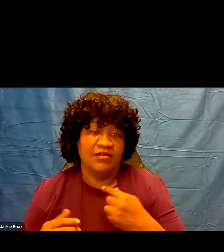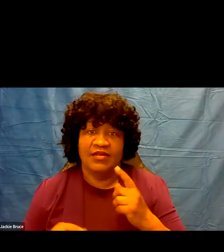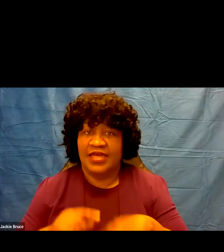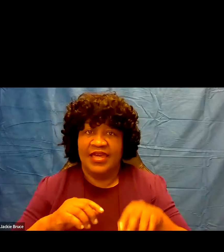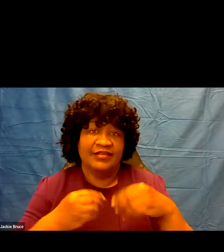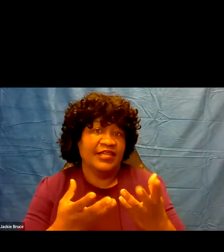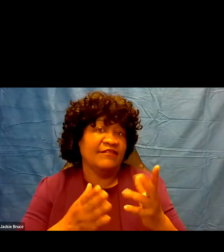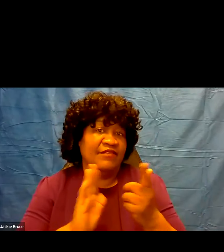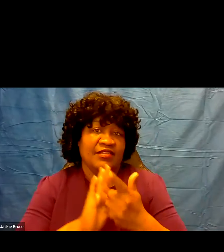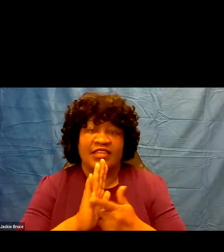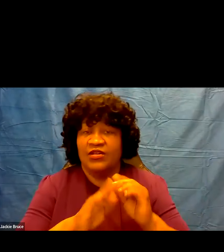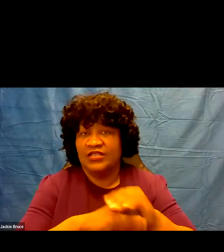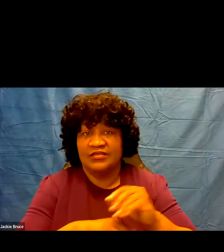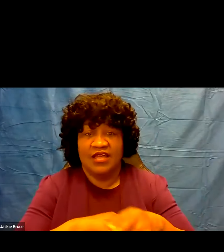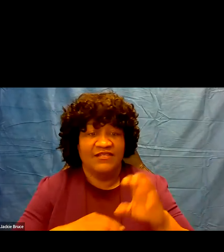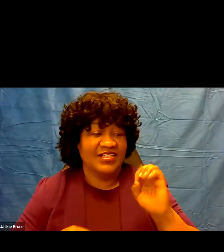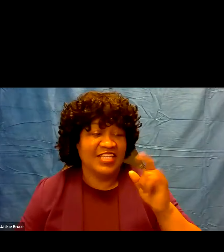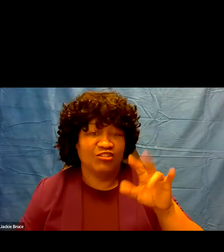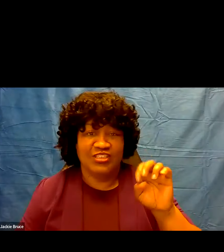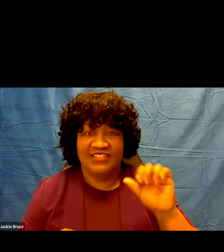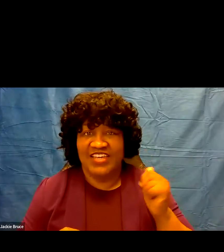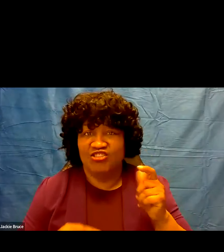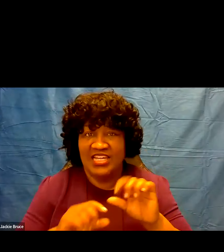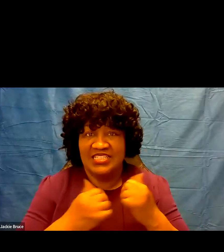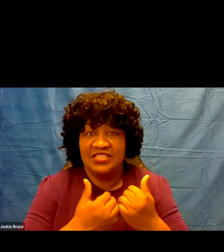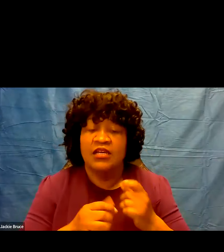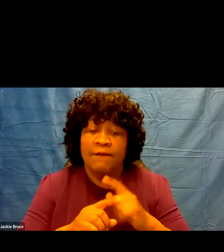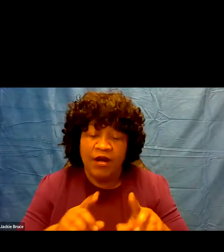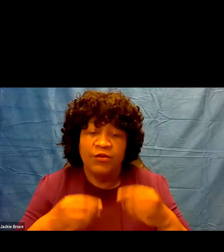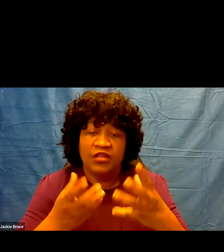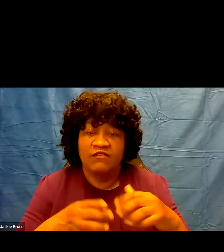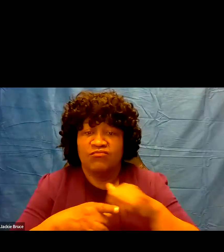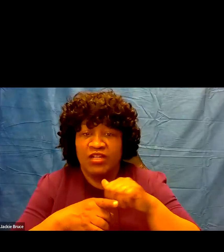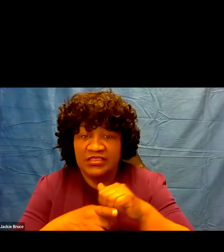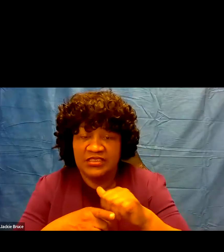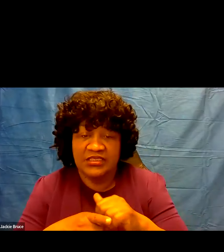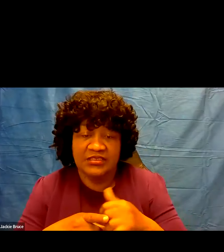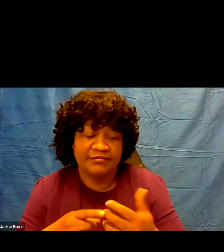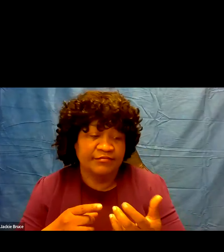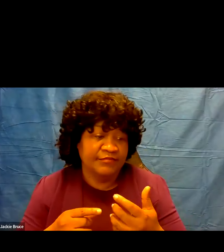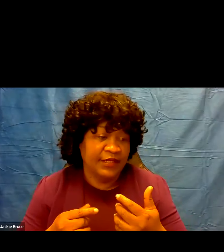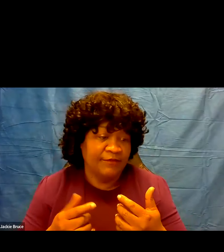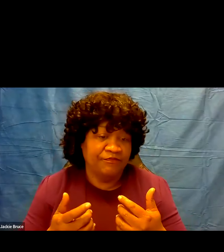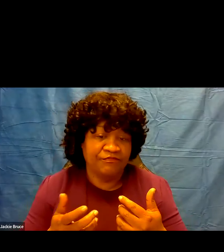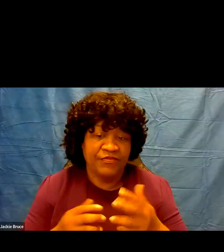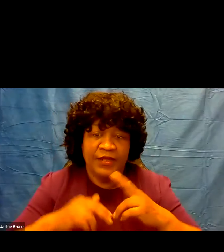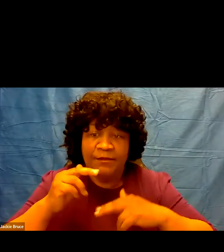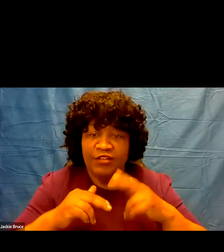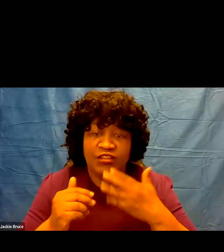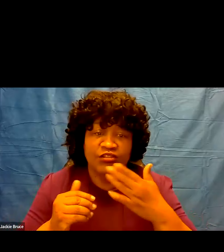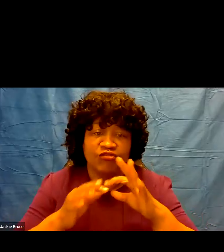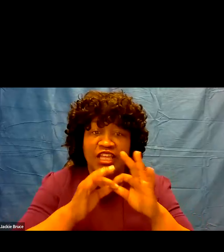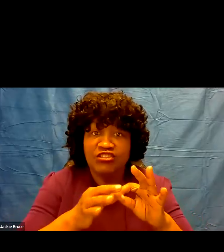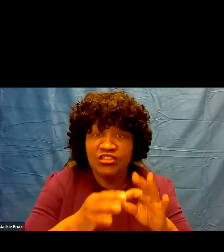advice as an executive agency, but we are putting in there, you know, practices of, you know, building